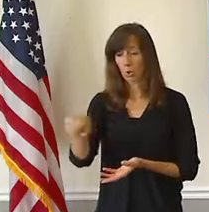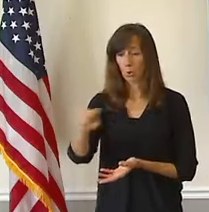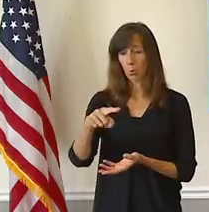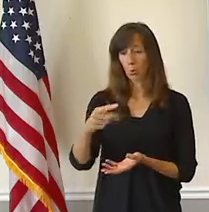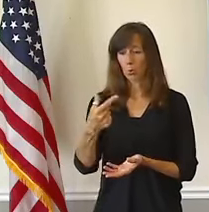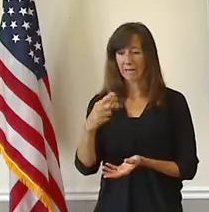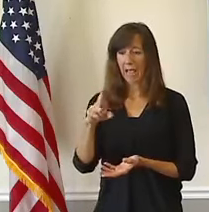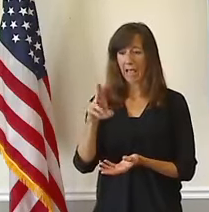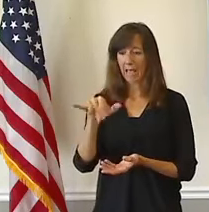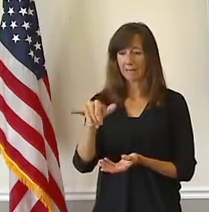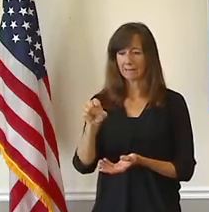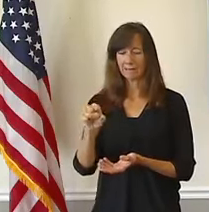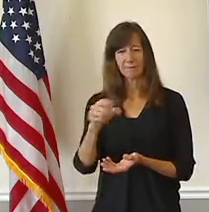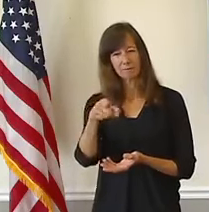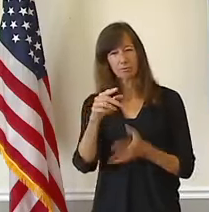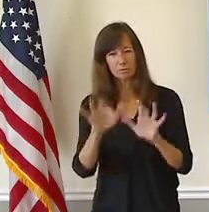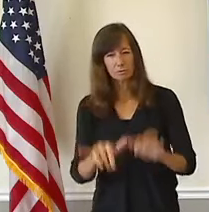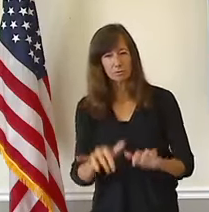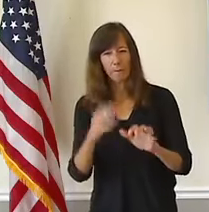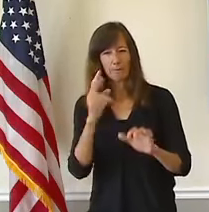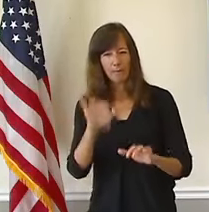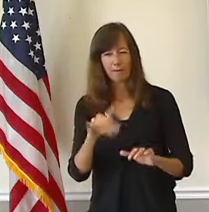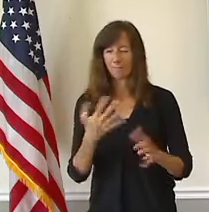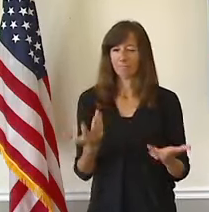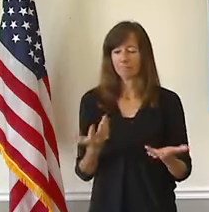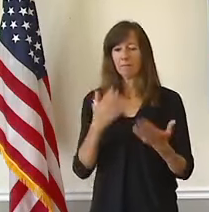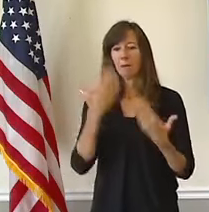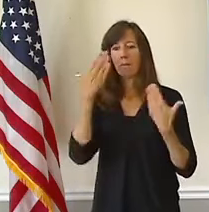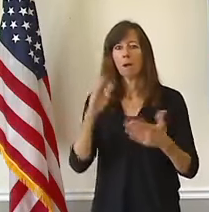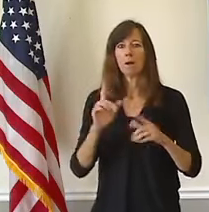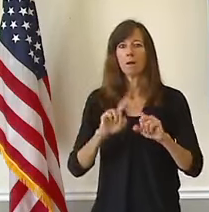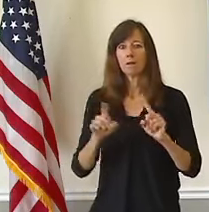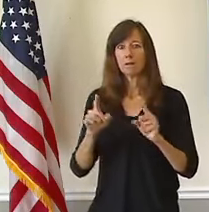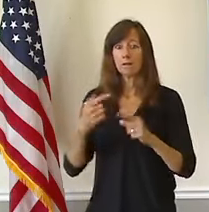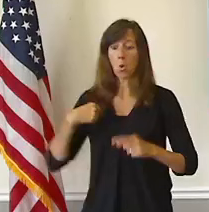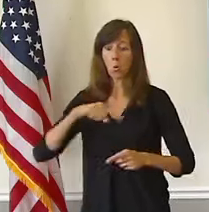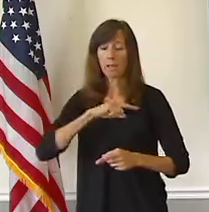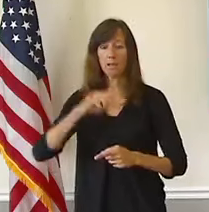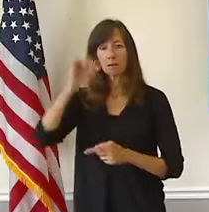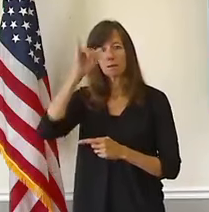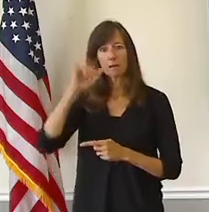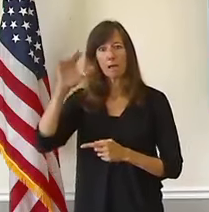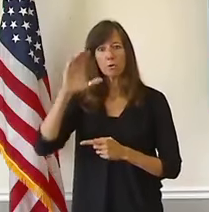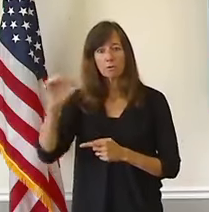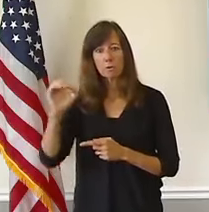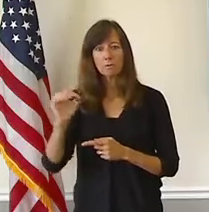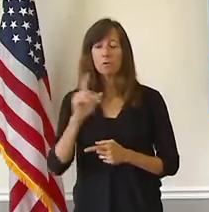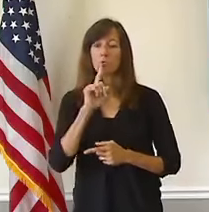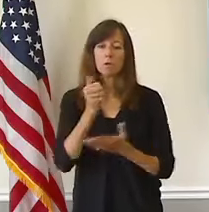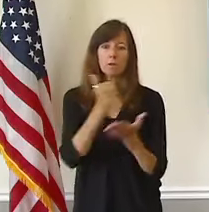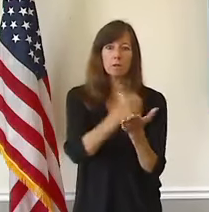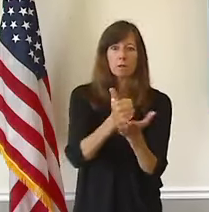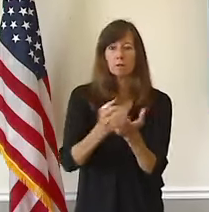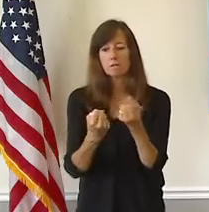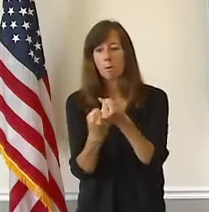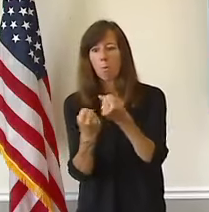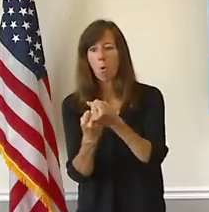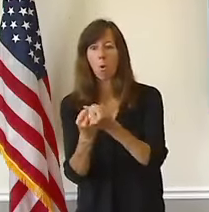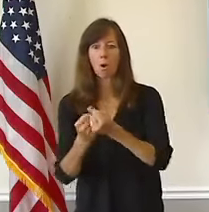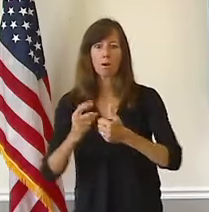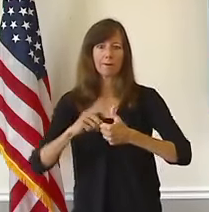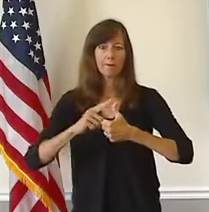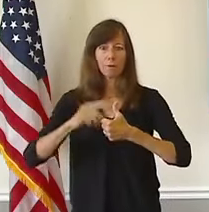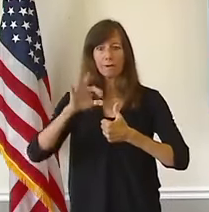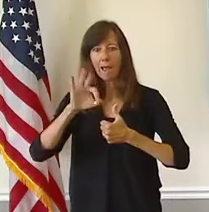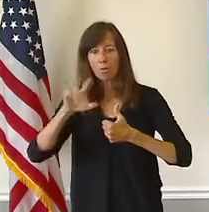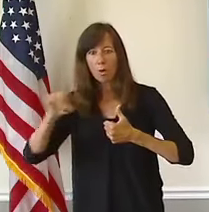America are providing the direct services, 911, law enforcement, the mental health services. These are the things that you rely on for us. We do it